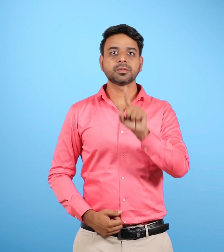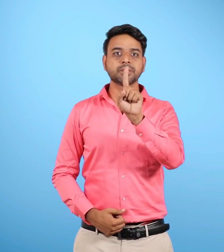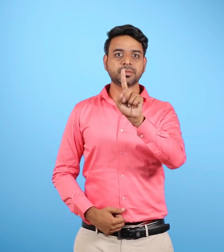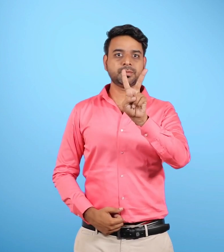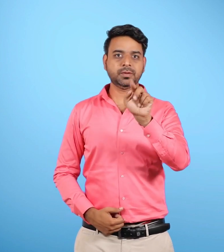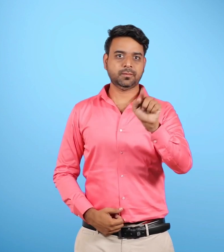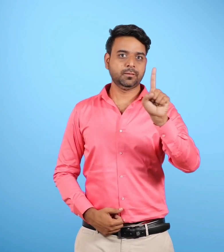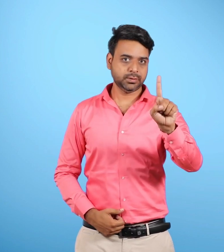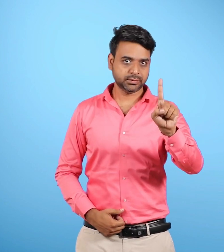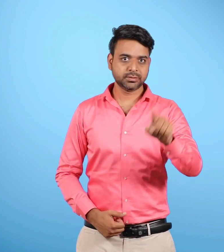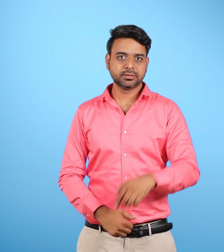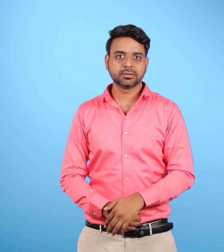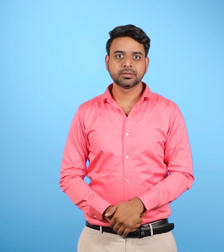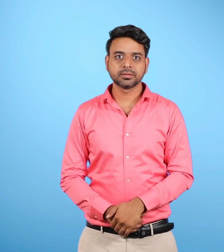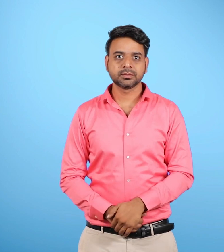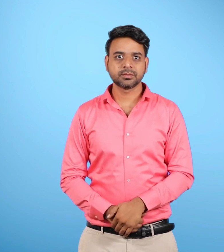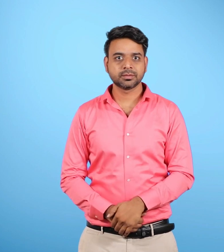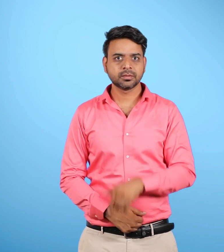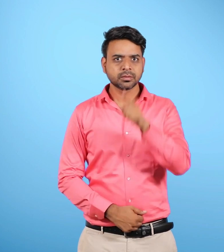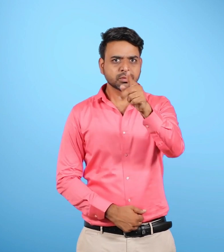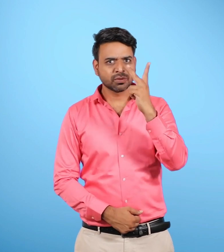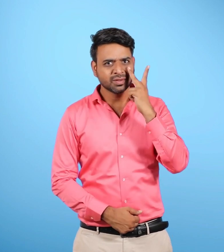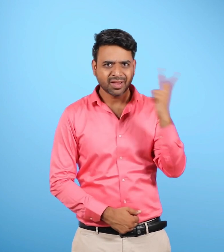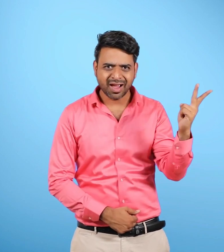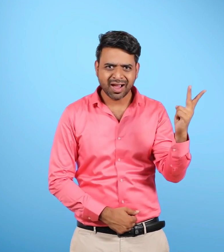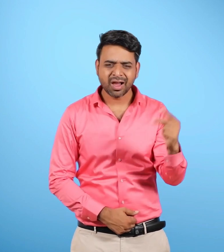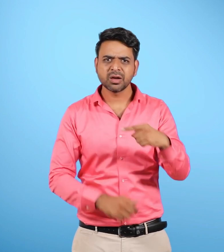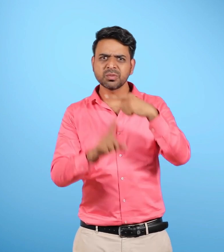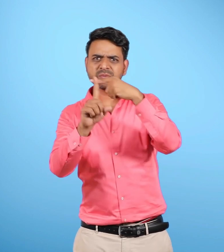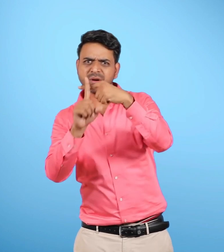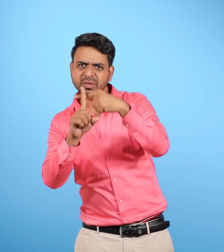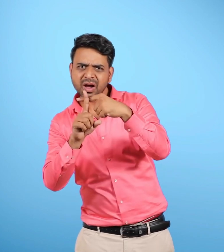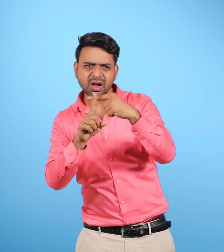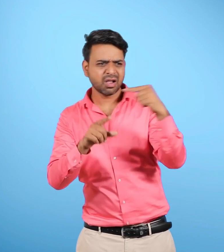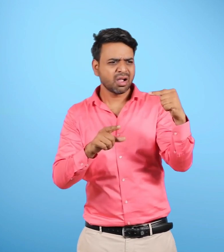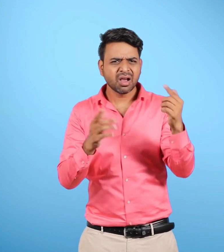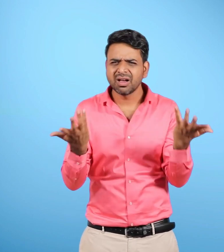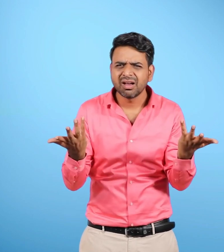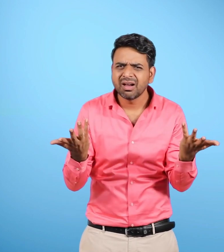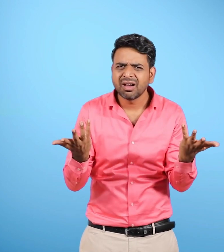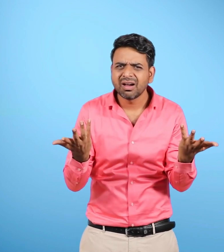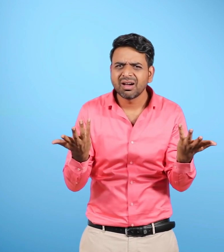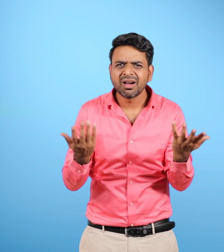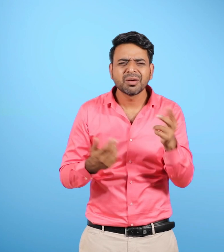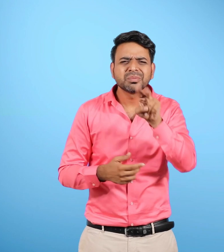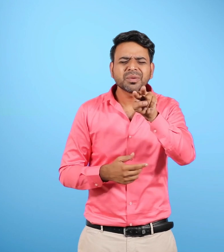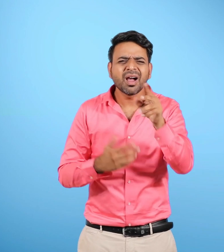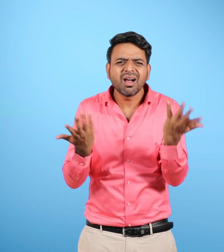Figure 12.1. Did you notice a positive sign and a negative sign marked on the electric